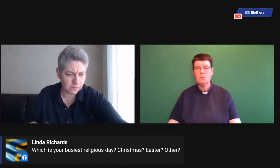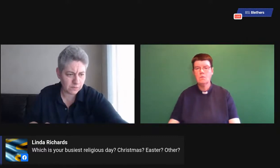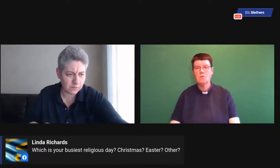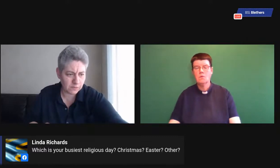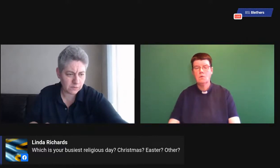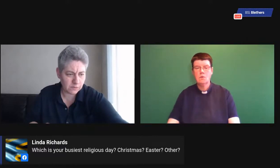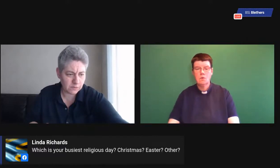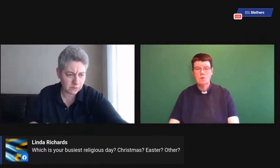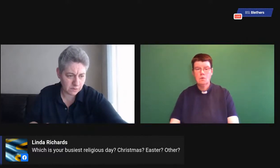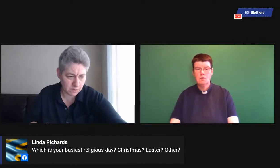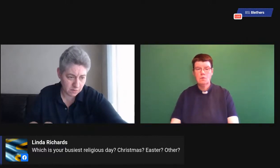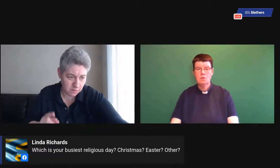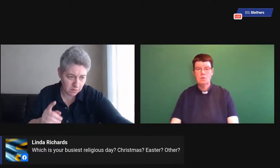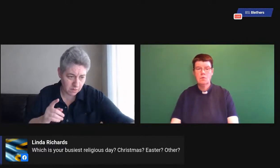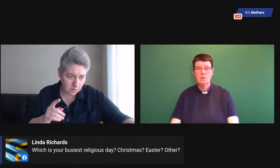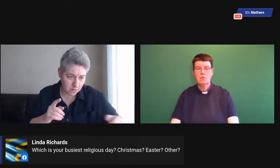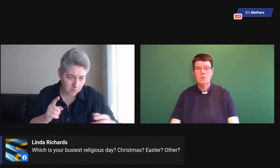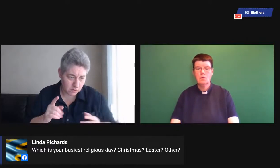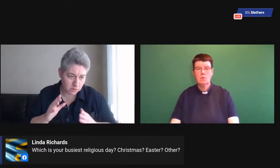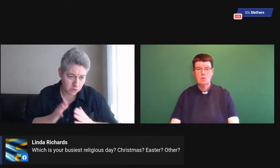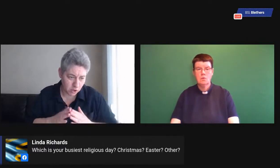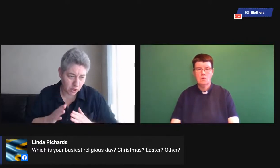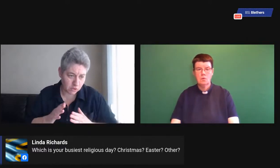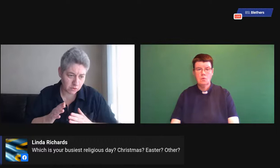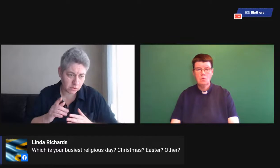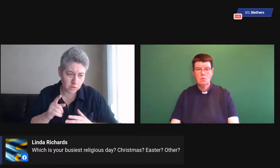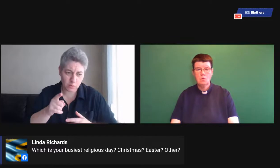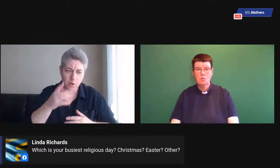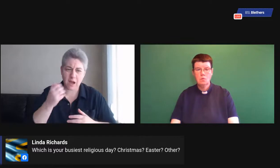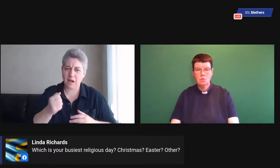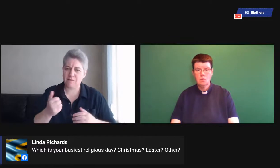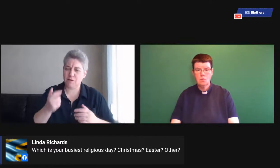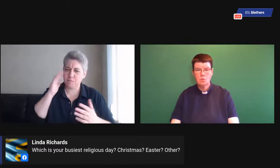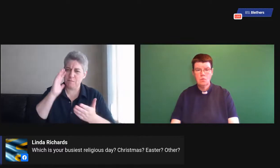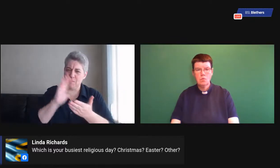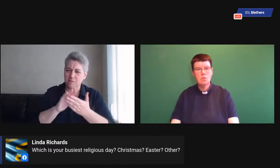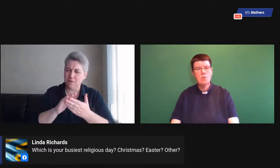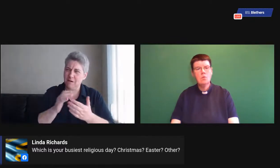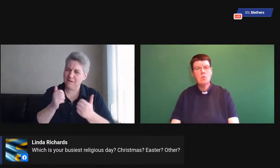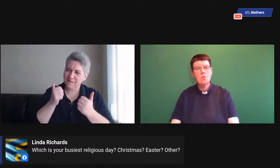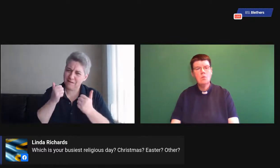the Zoom is not always accessible to older people.